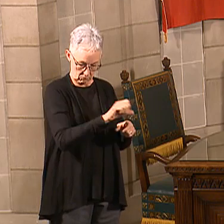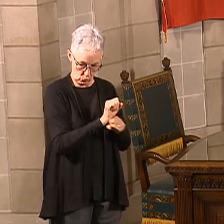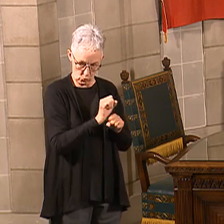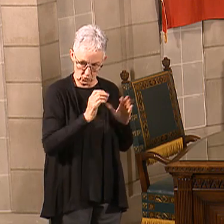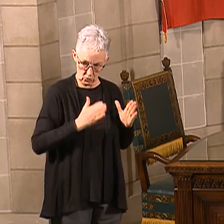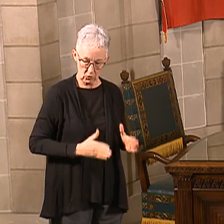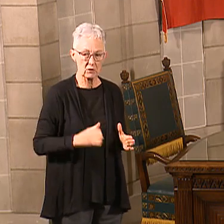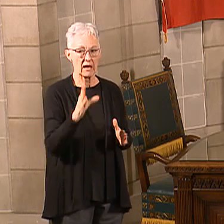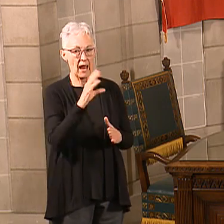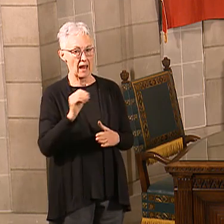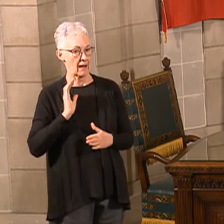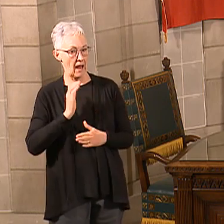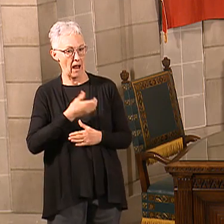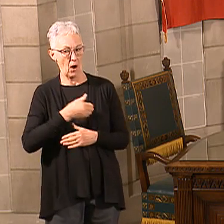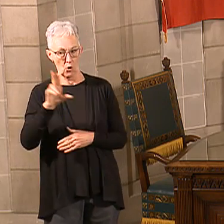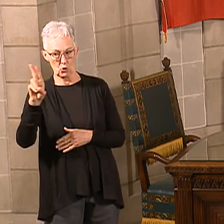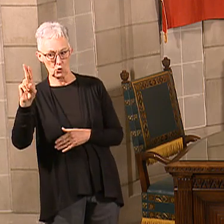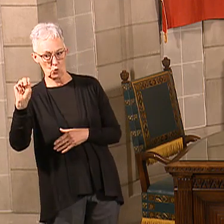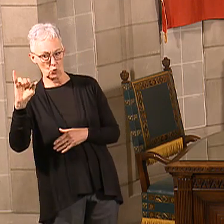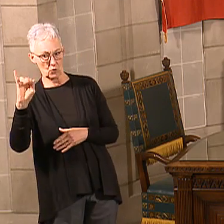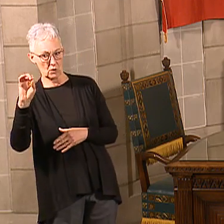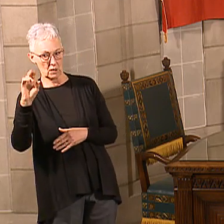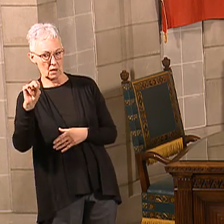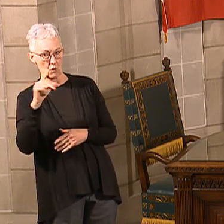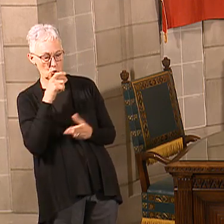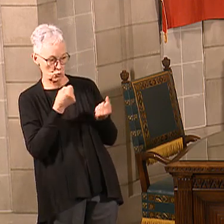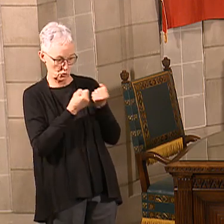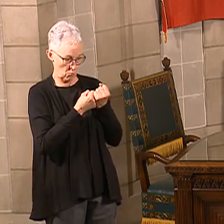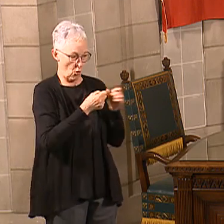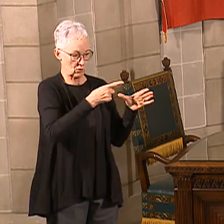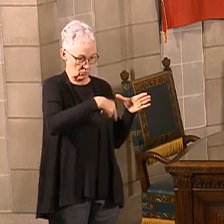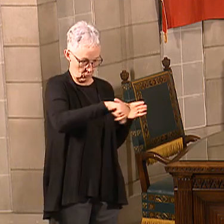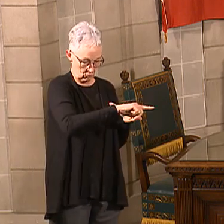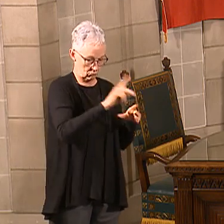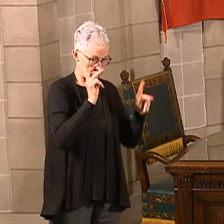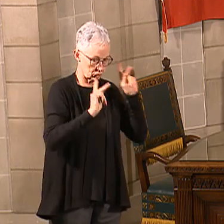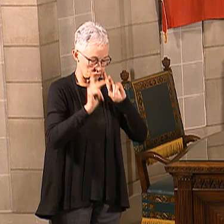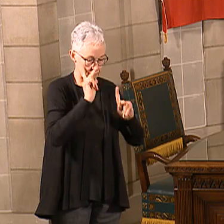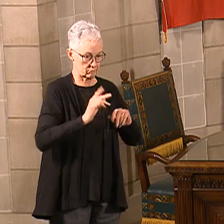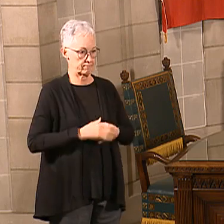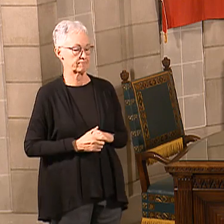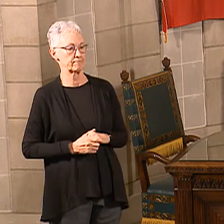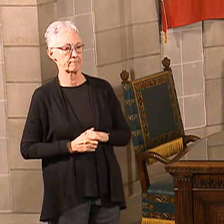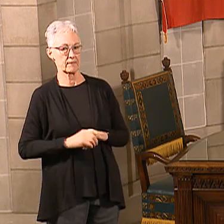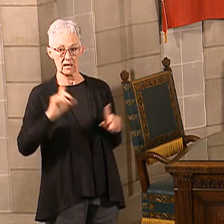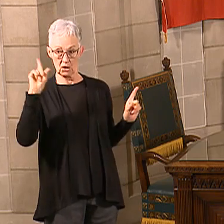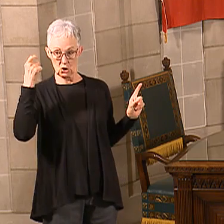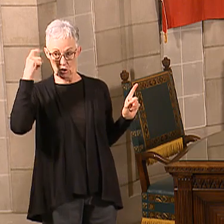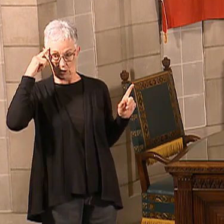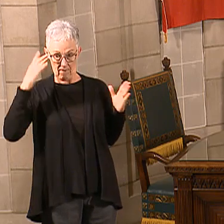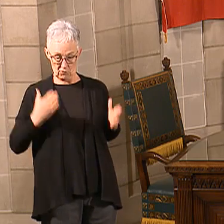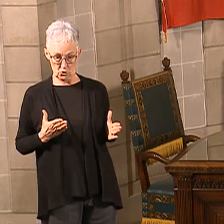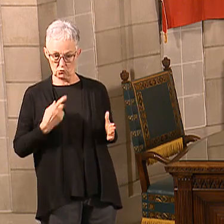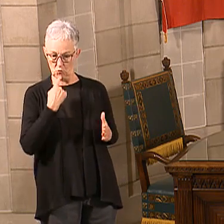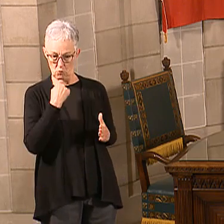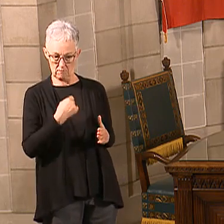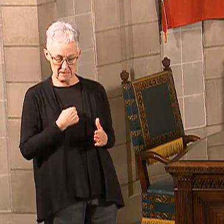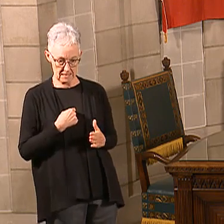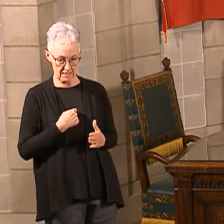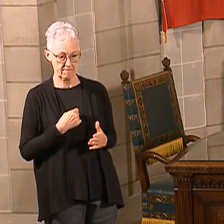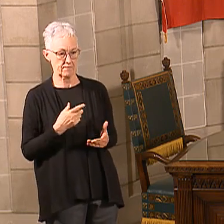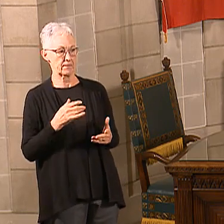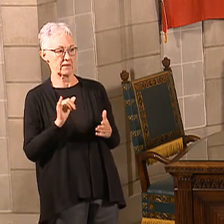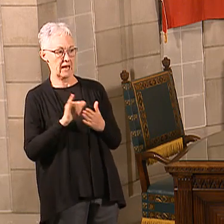through this public health emergency. At the governor's direction, I've been in contact with the union leadership of our three largest